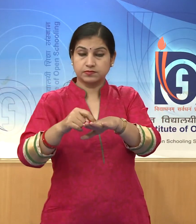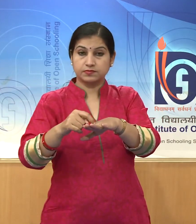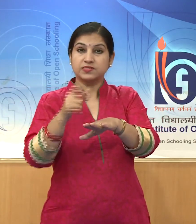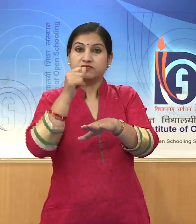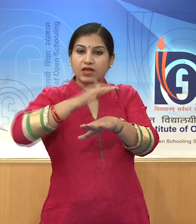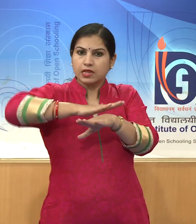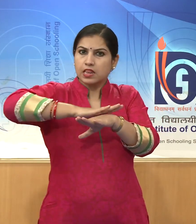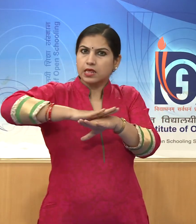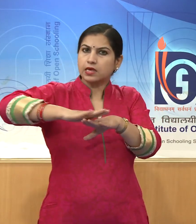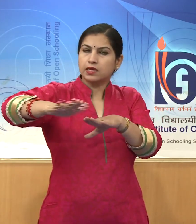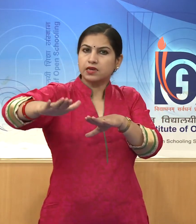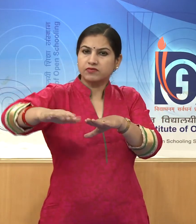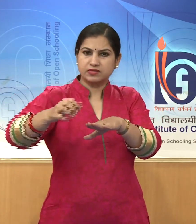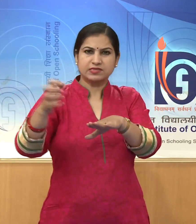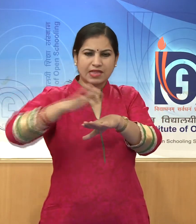wiped clean with scraper.